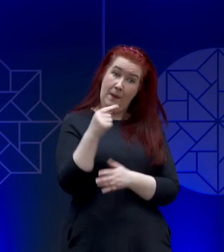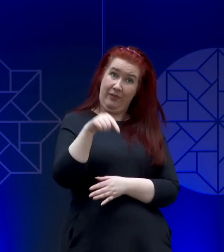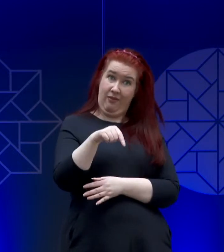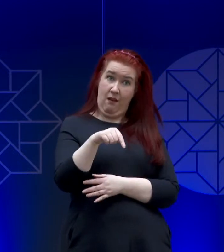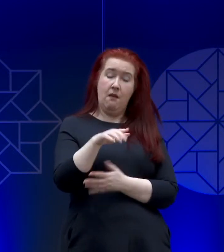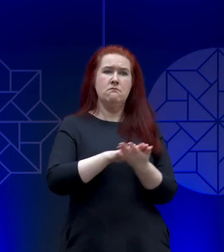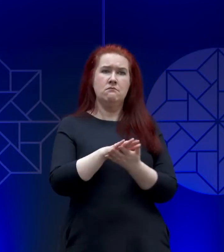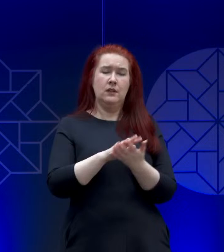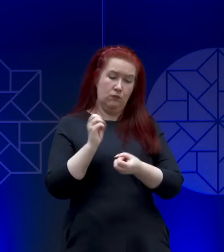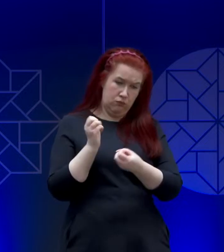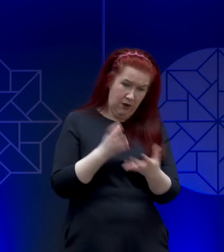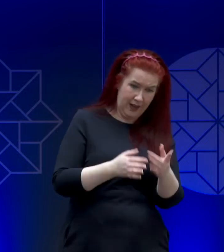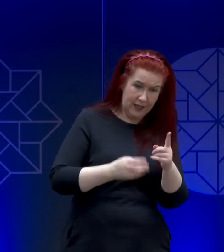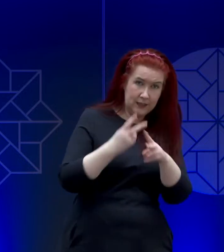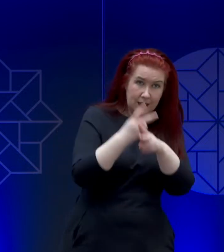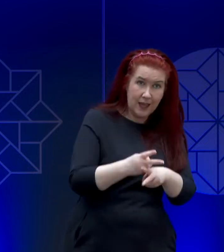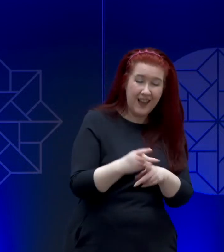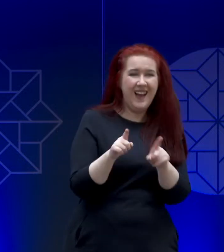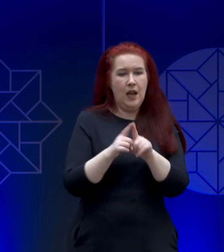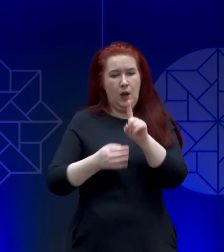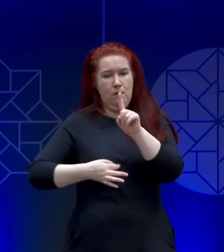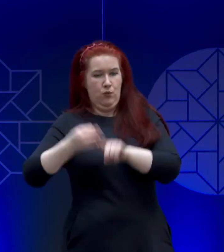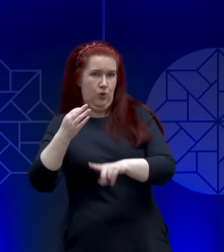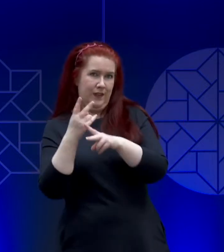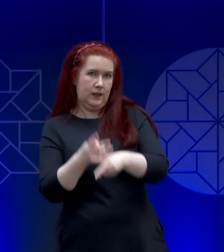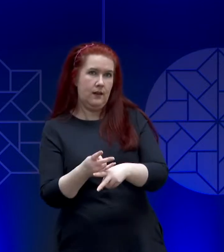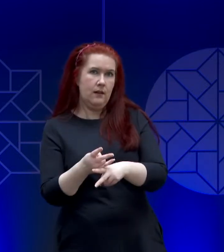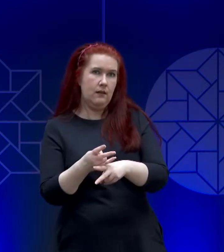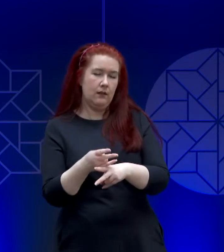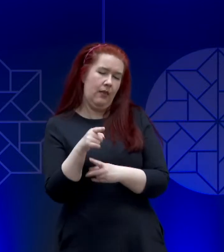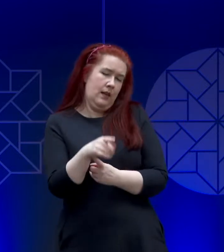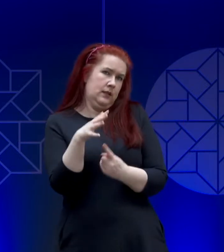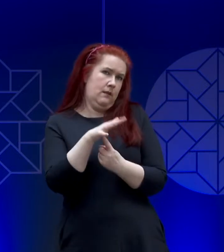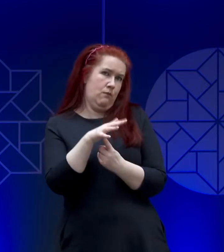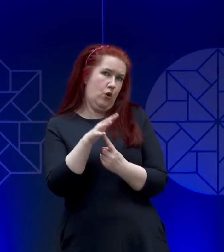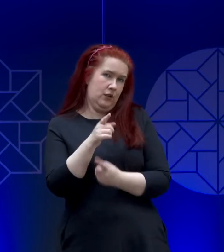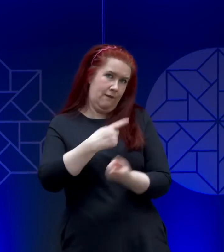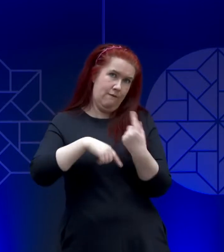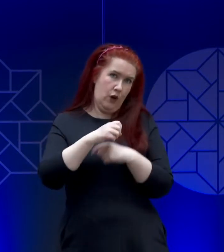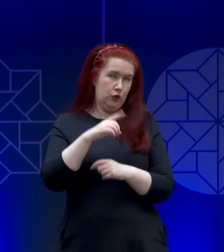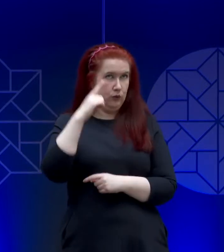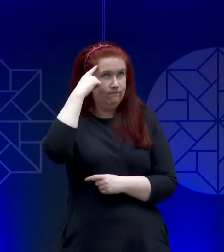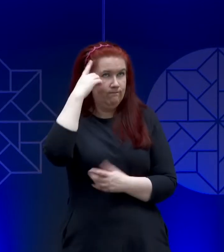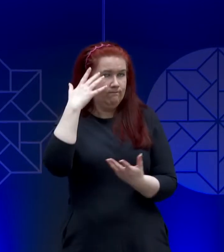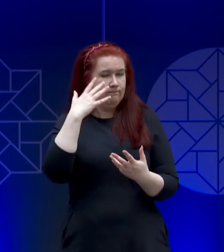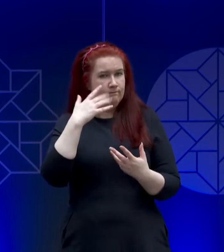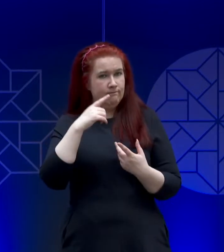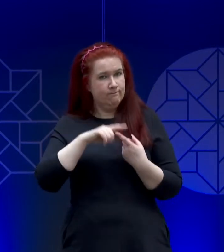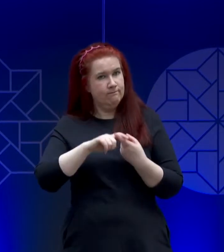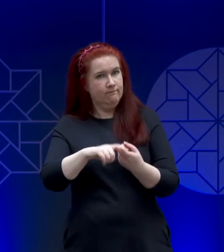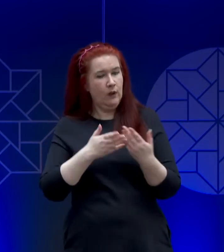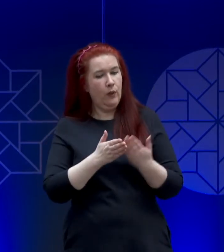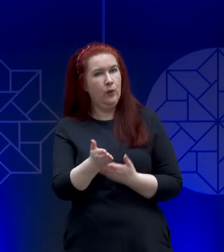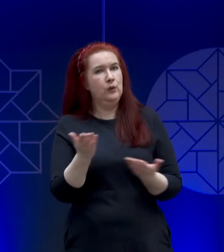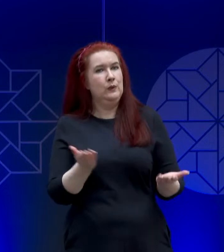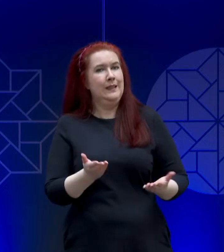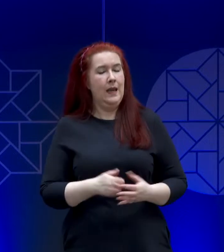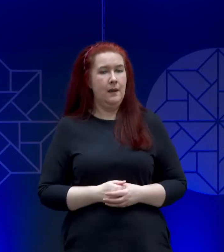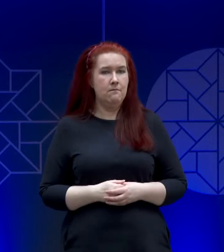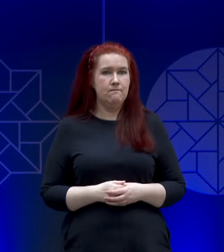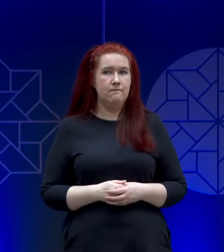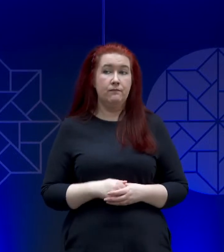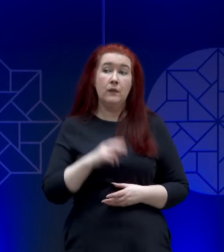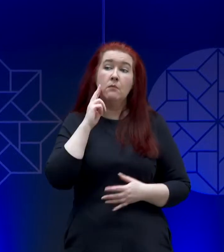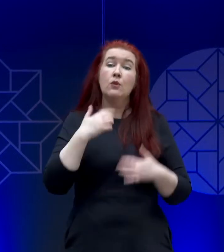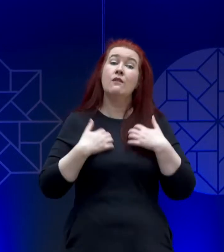and improves it, and there's an important metaphor for us in what I'm going to talk about today. I'm looking forward also after this